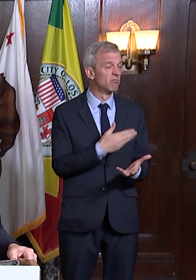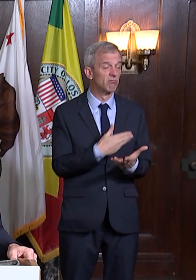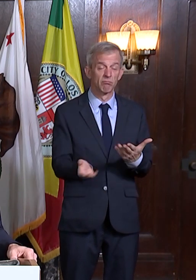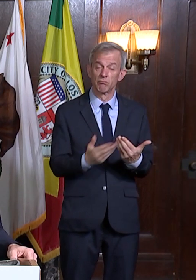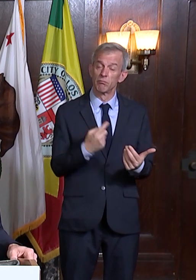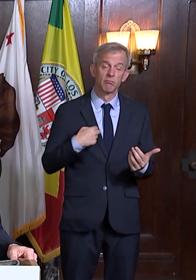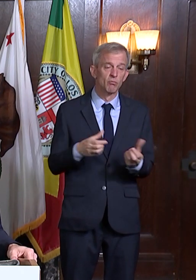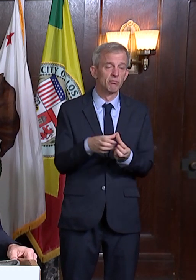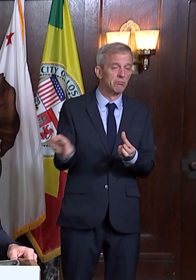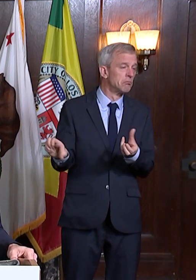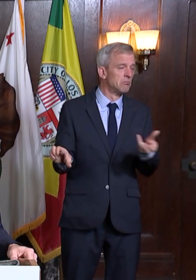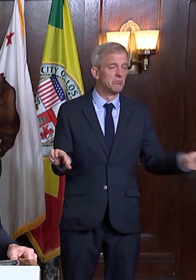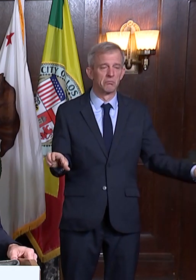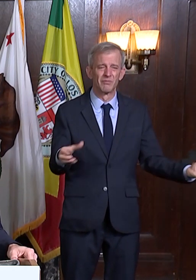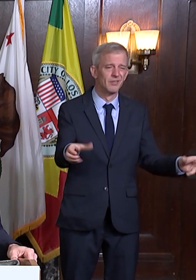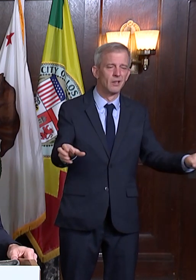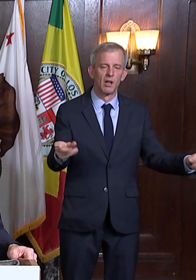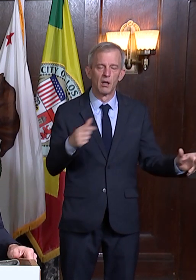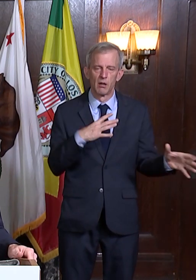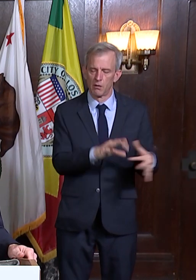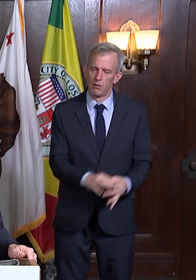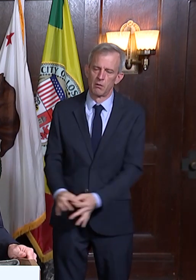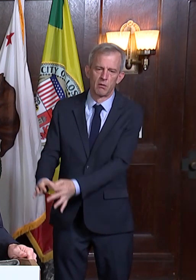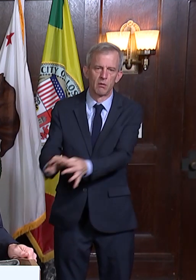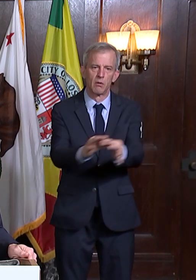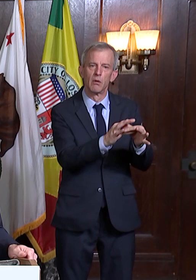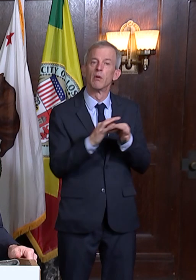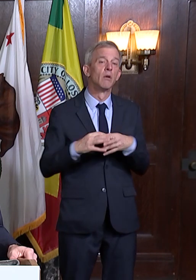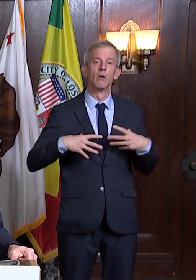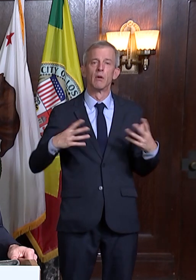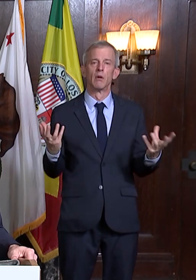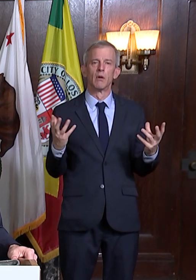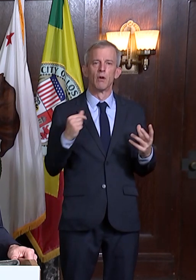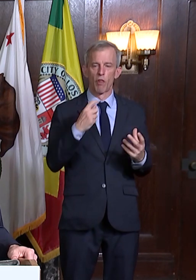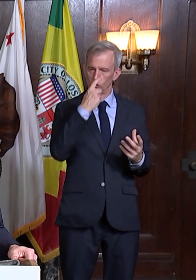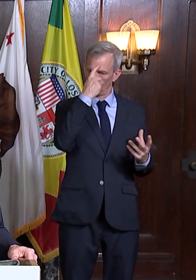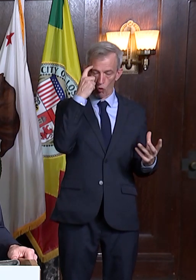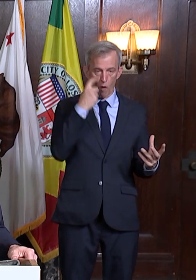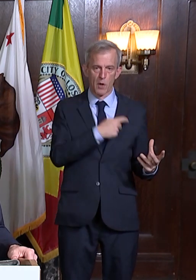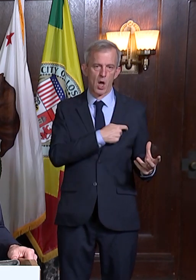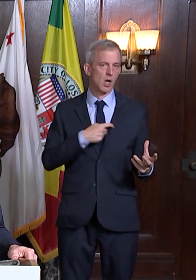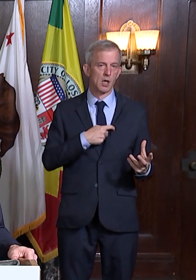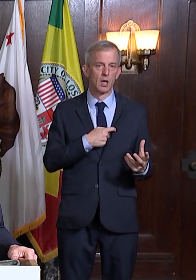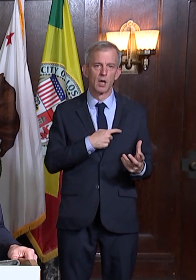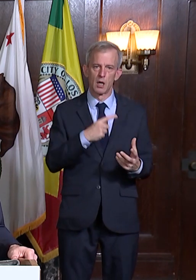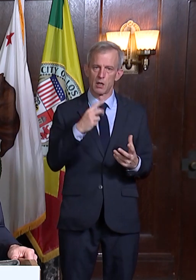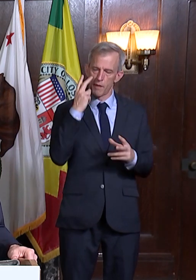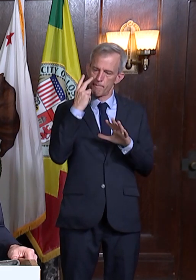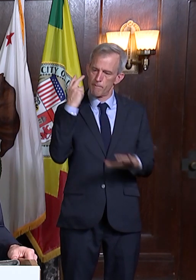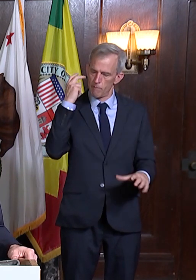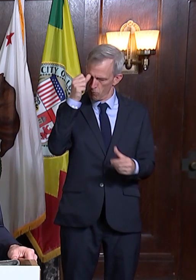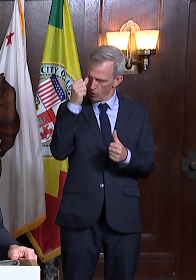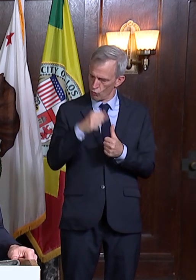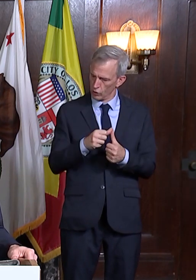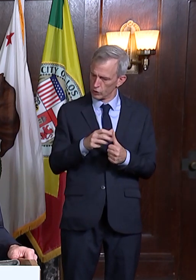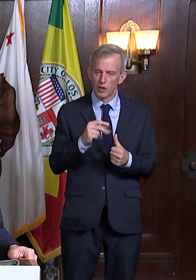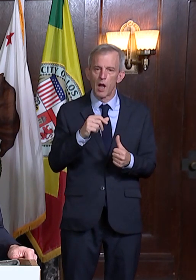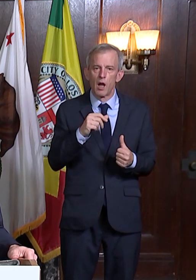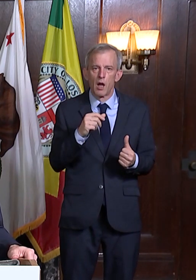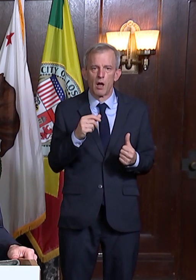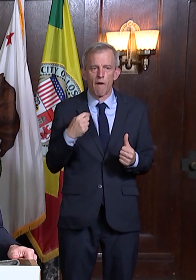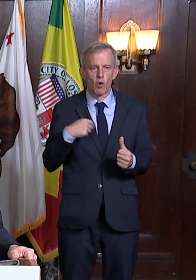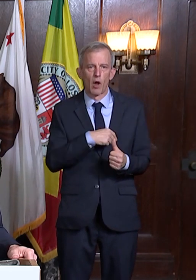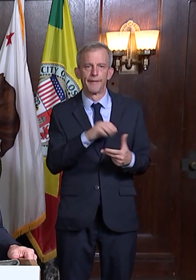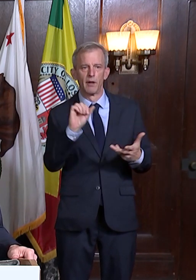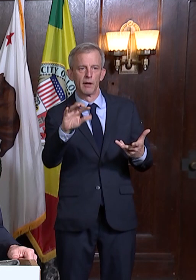we might feel day to day, it is this trauma, that are these memories, and it's not enough for us to simply share those